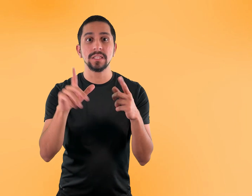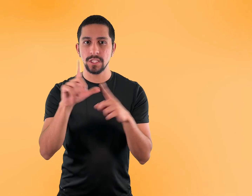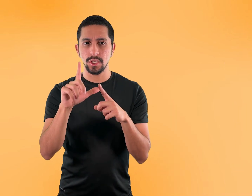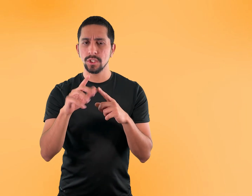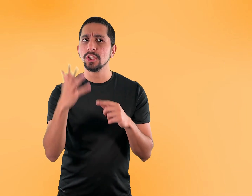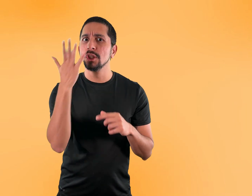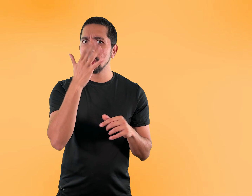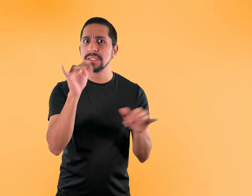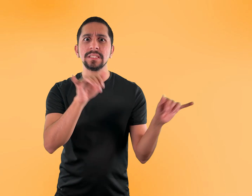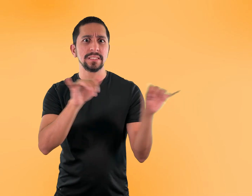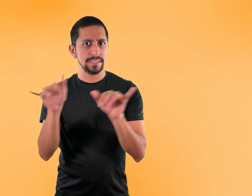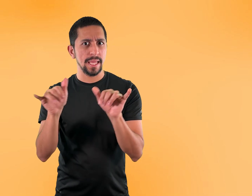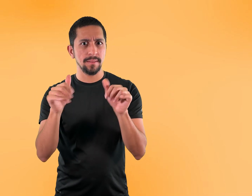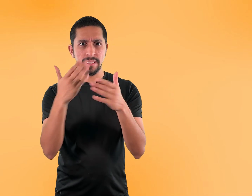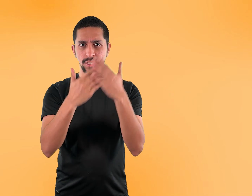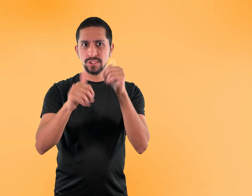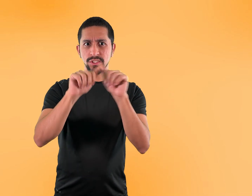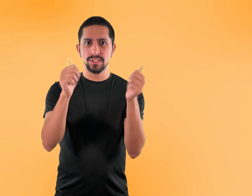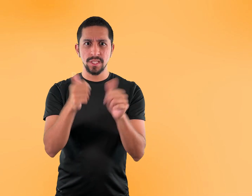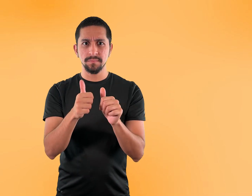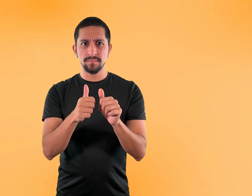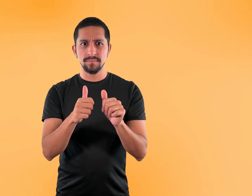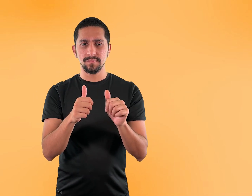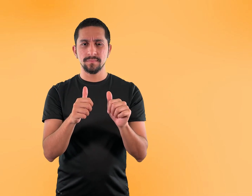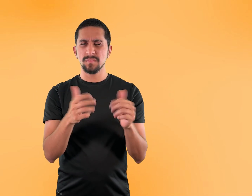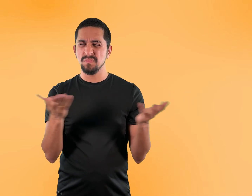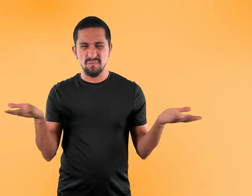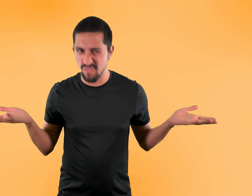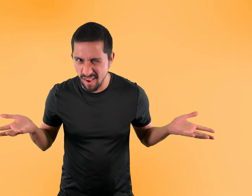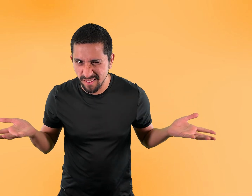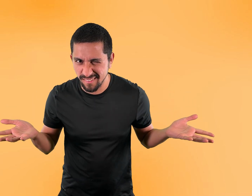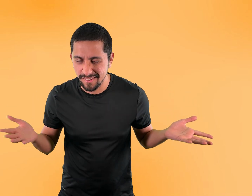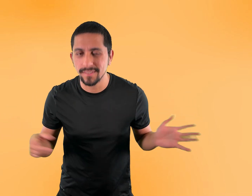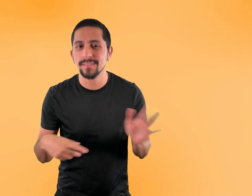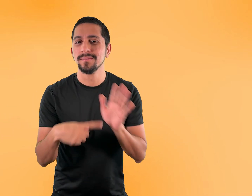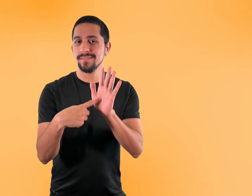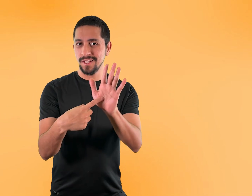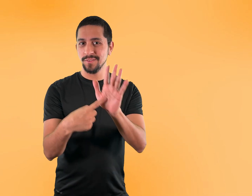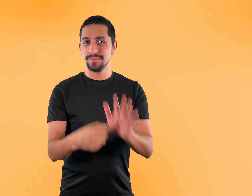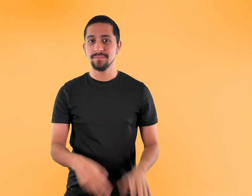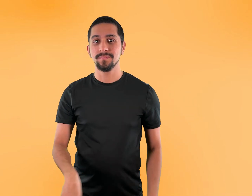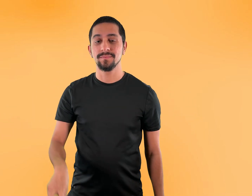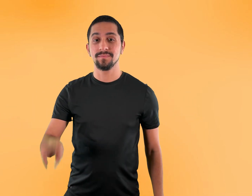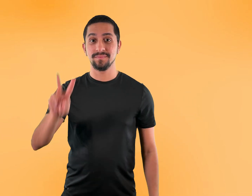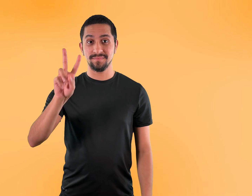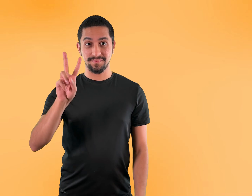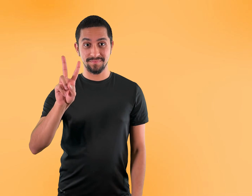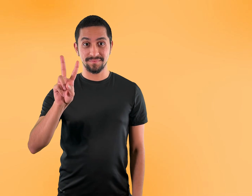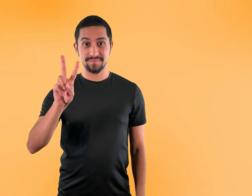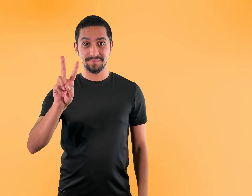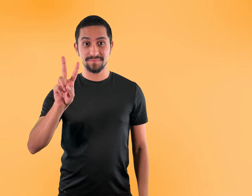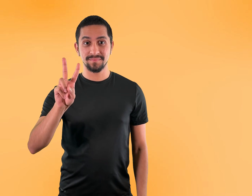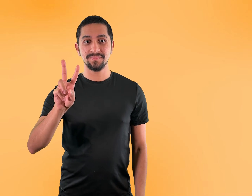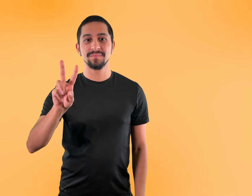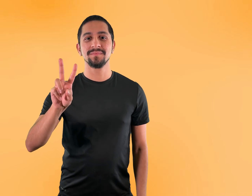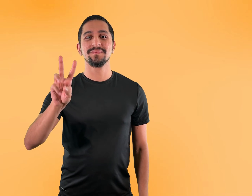Another letter that looks a lot like its hand shape is up next. What is it? We had V, now